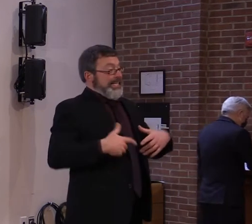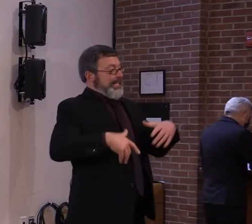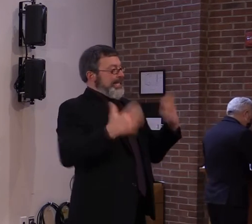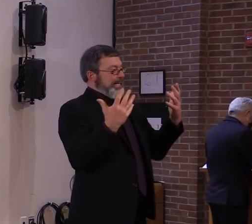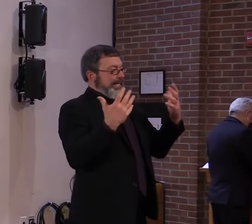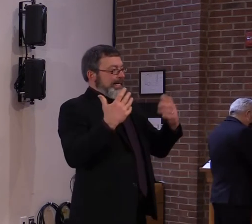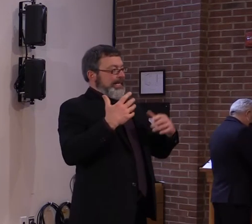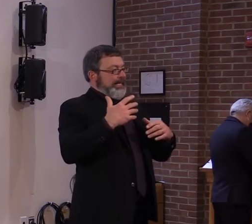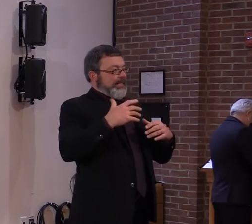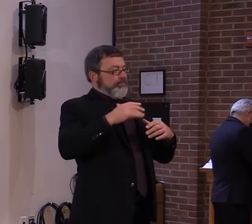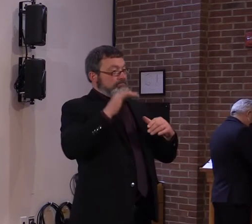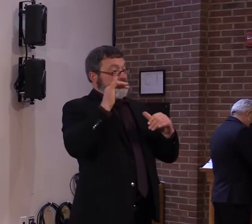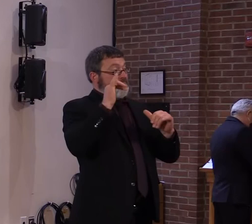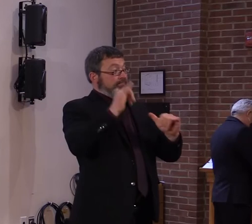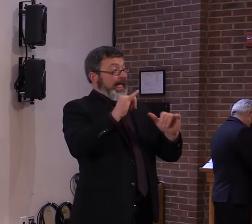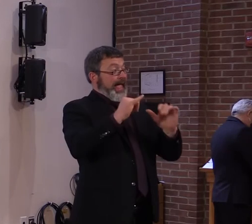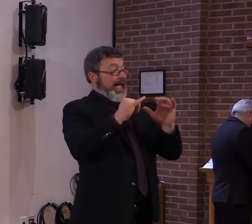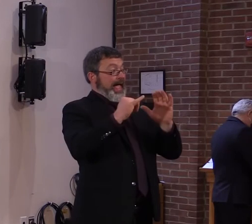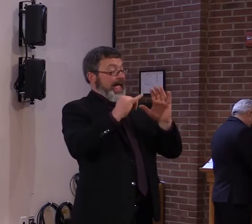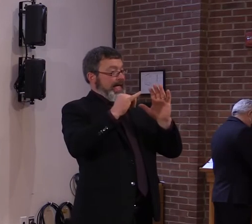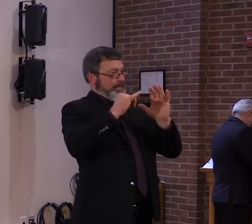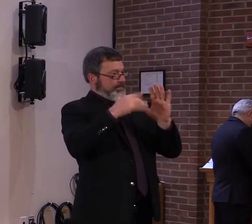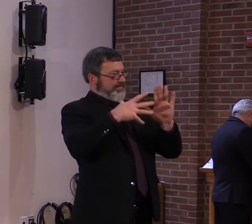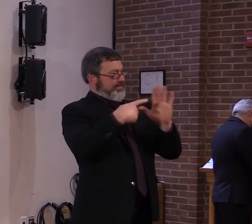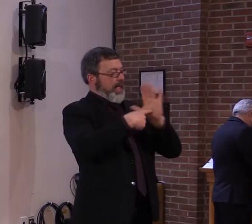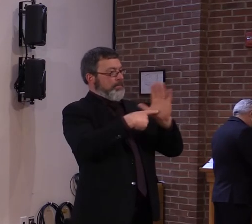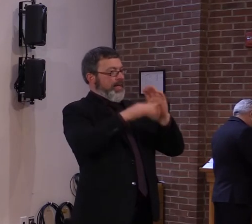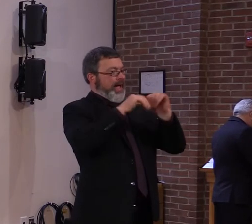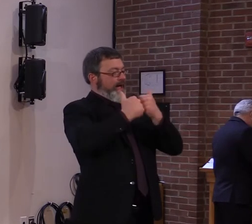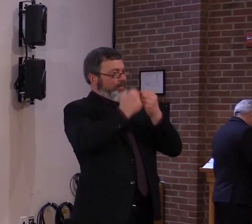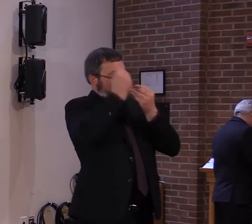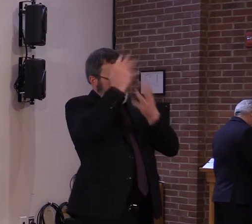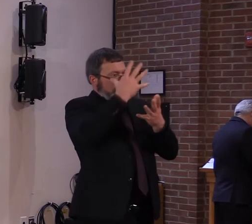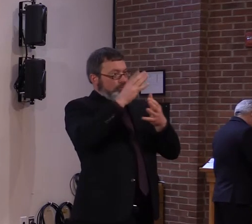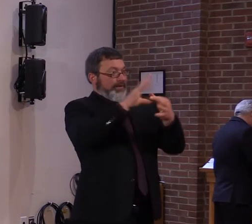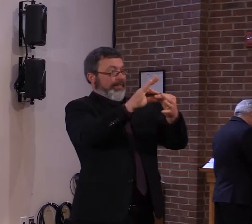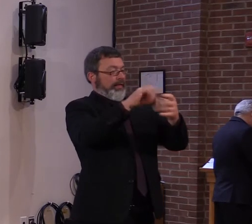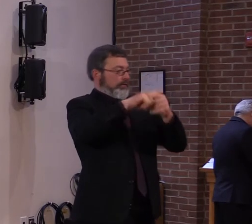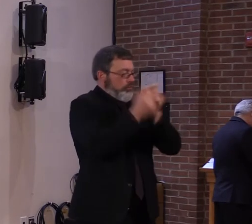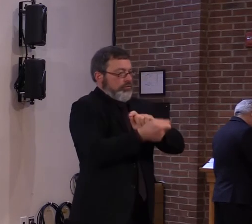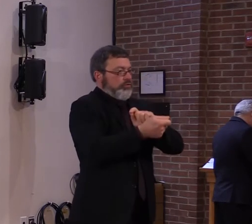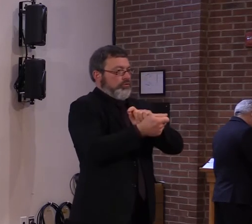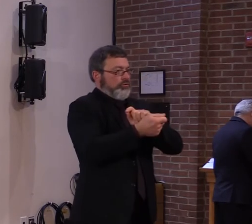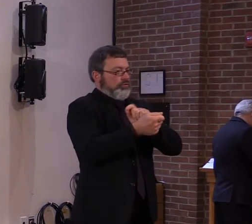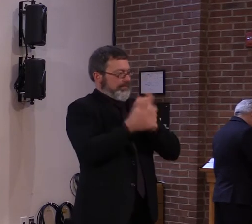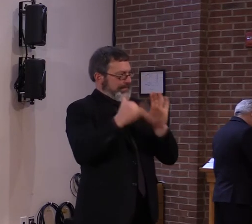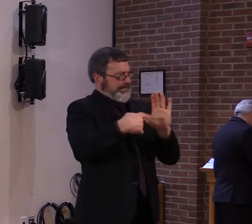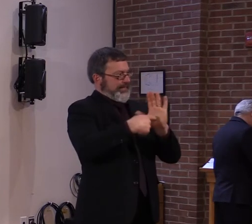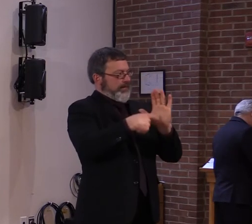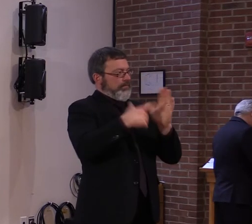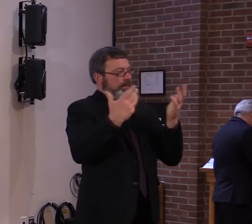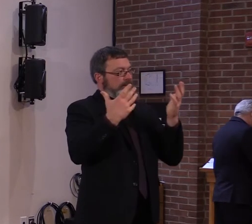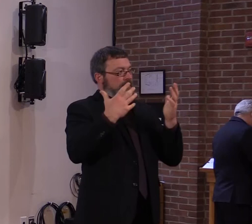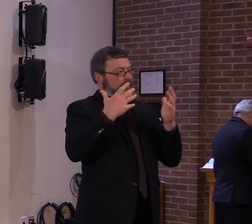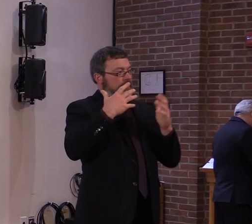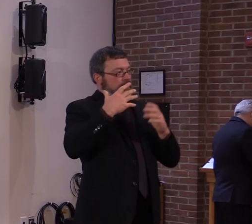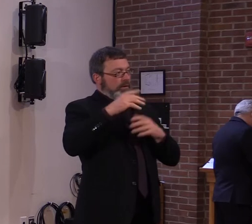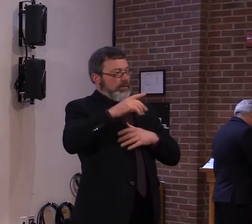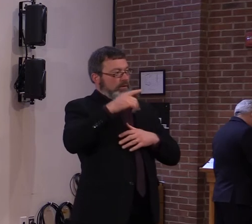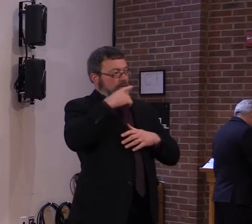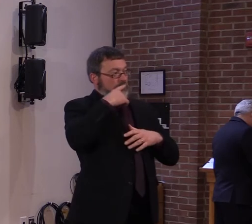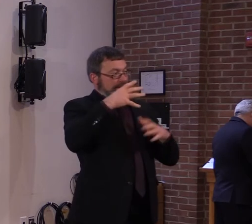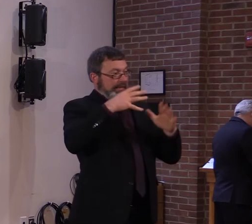move and where do they come from kind of thing. So there's been a lot of literature on remdesivir that